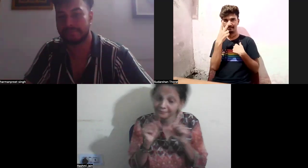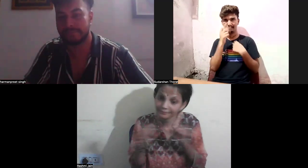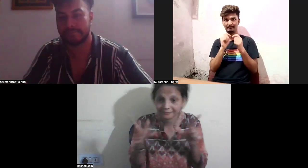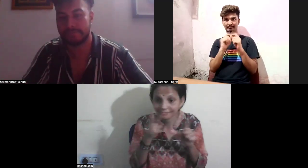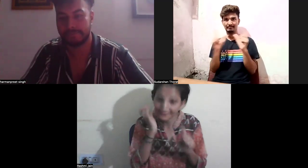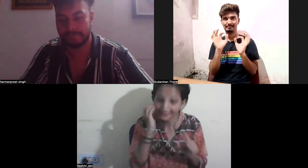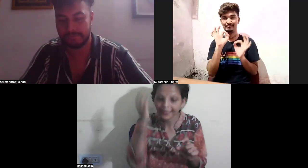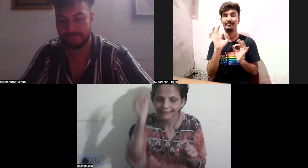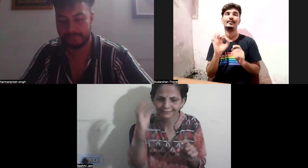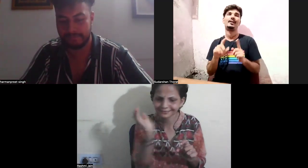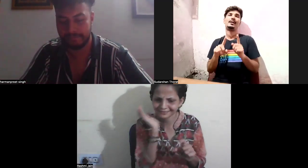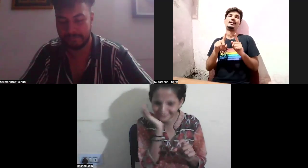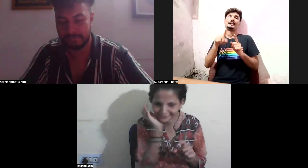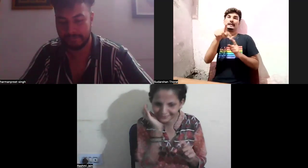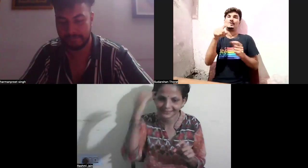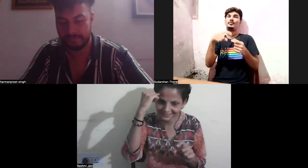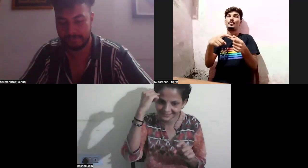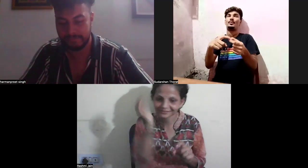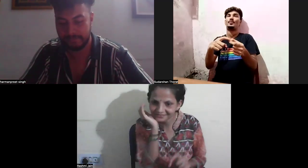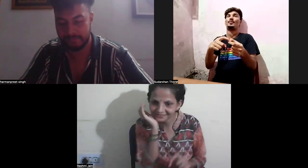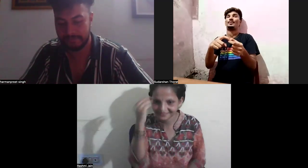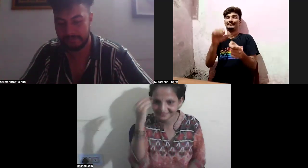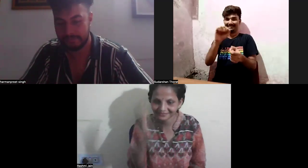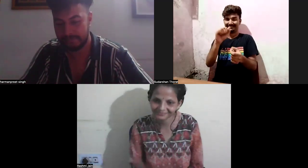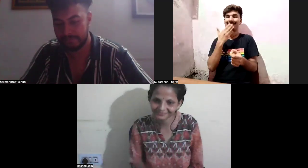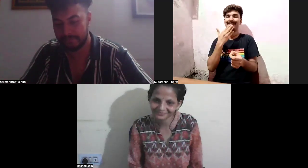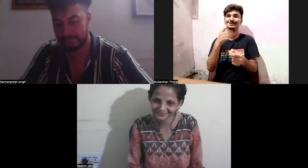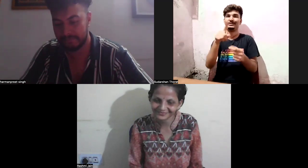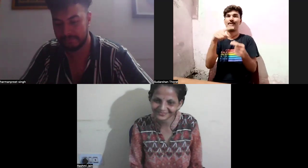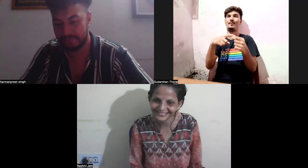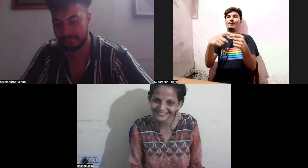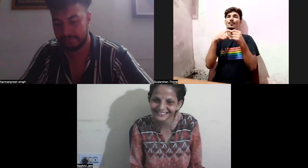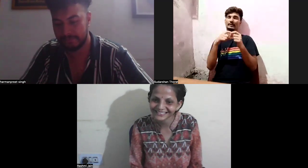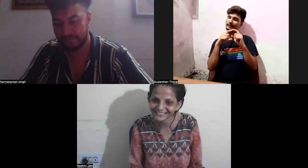Can you see me clearly? Yes, Rashmi here. I can see you clearly, Sudarshan.